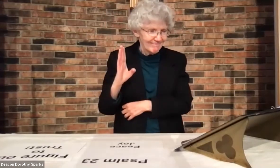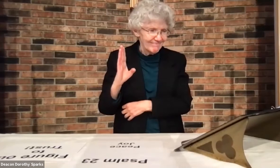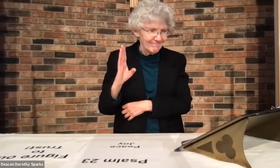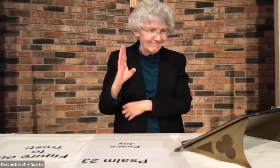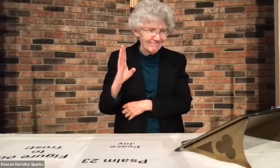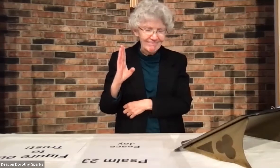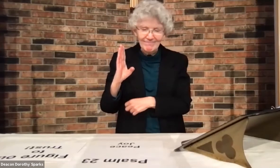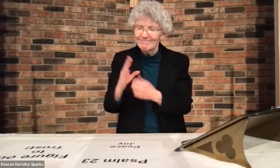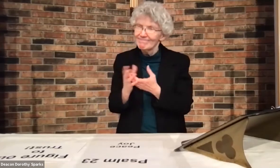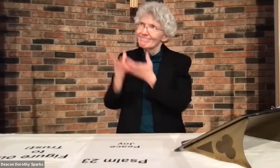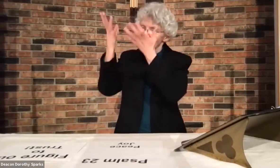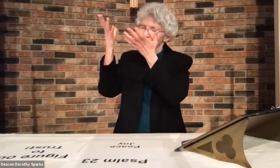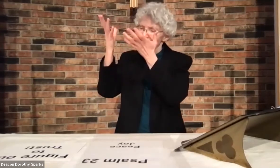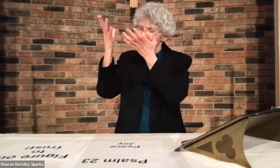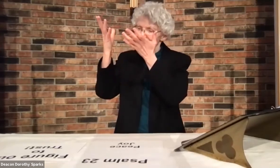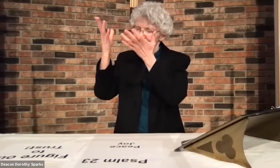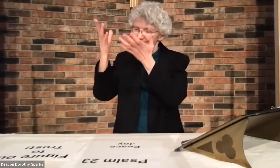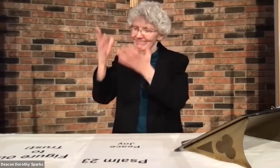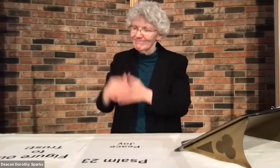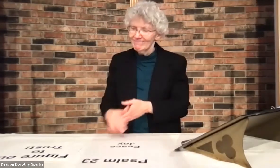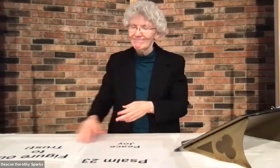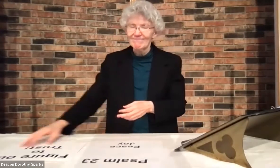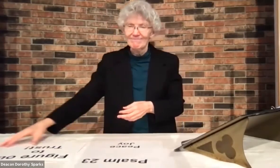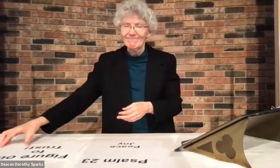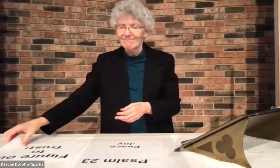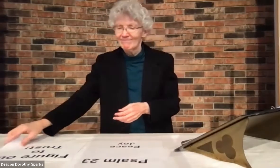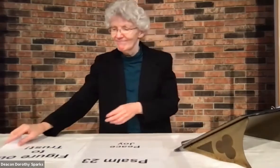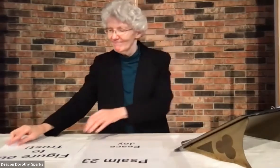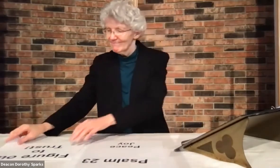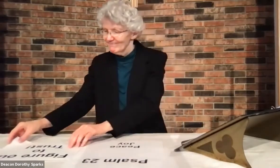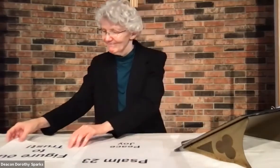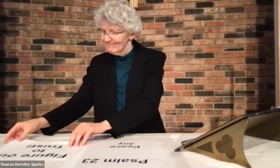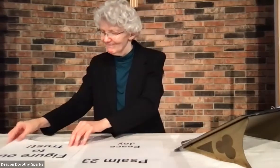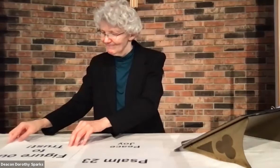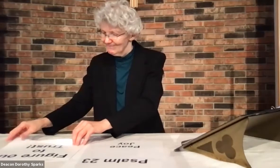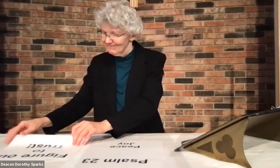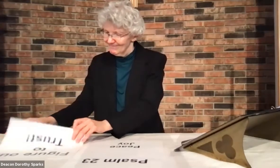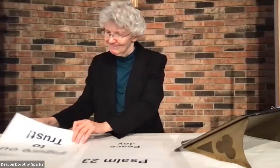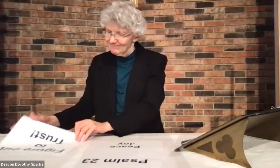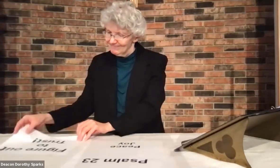This reminds us to cast all of our burdens and worries on God.